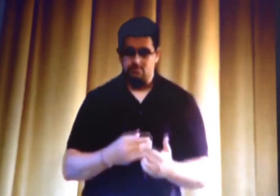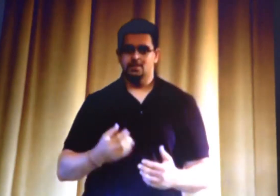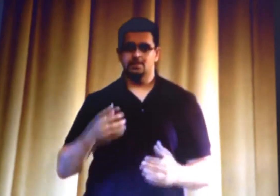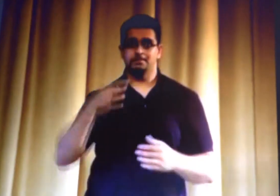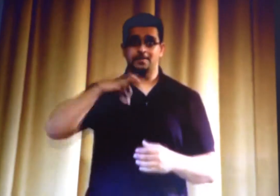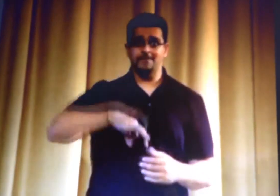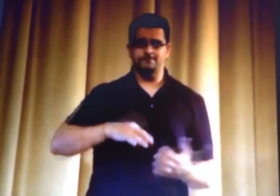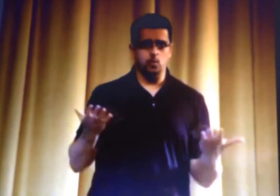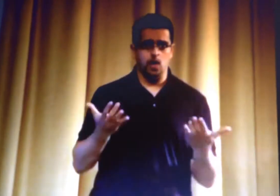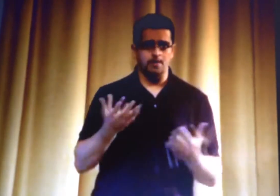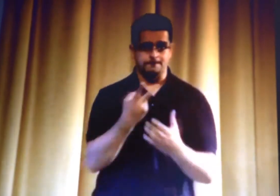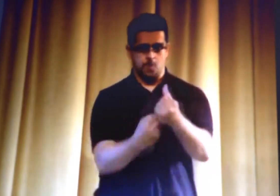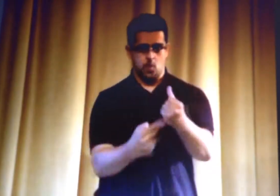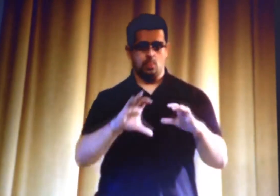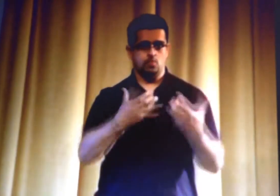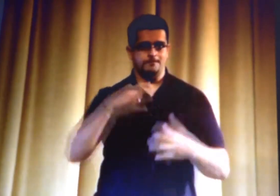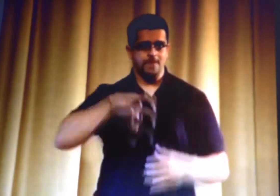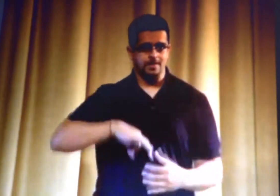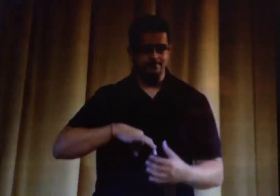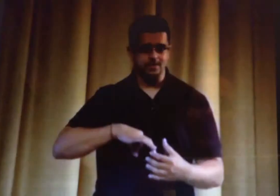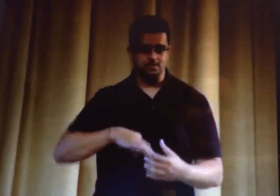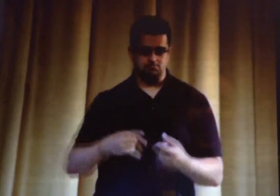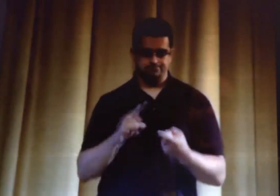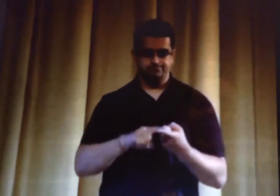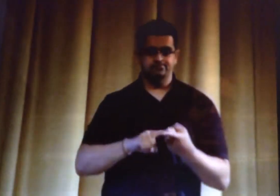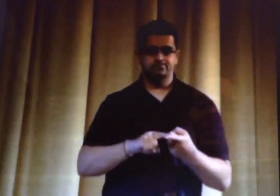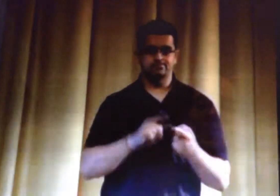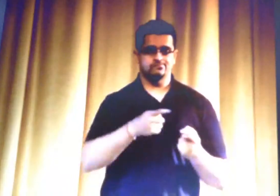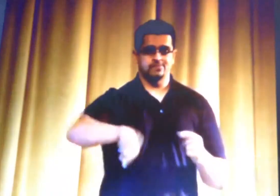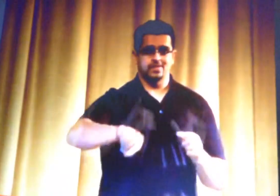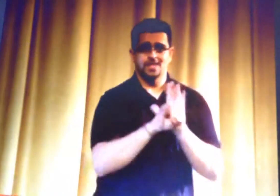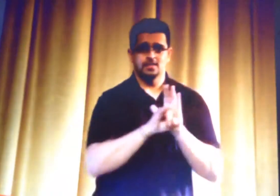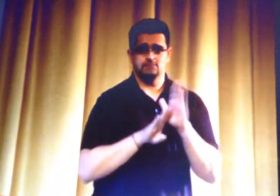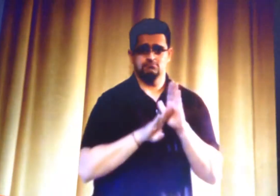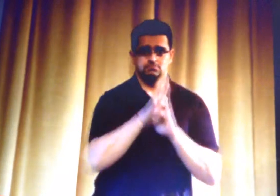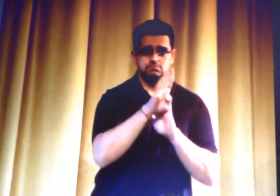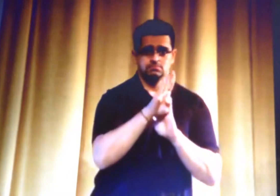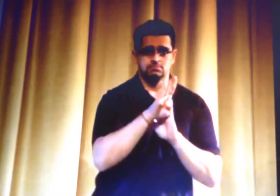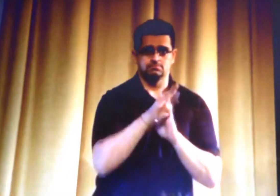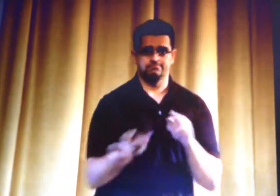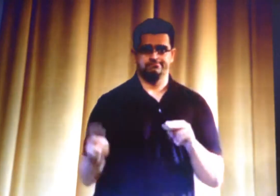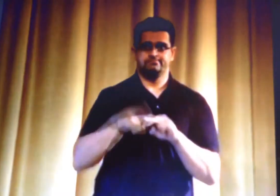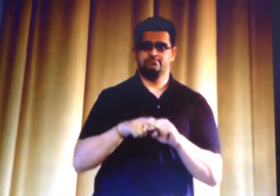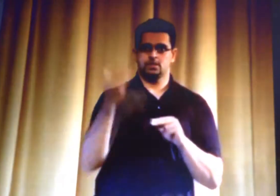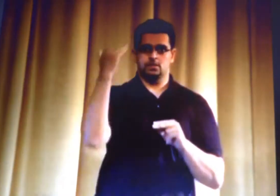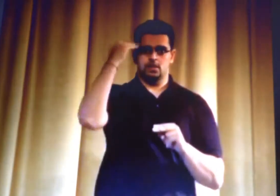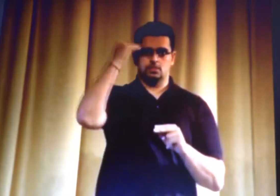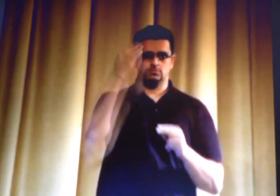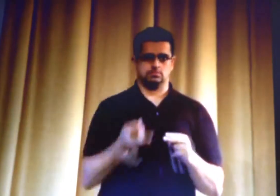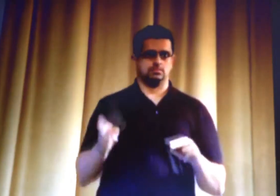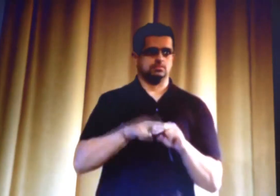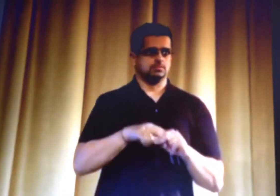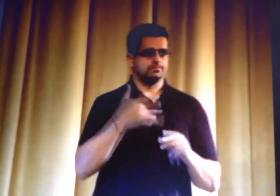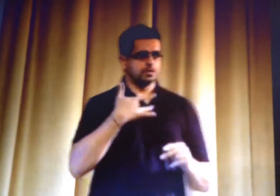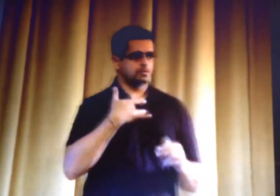to help them. And not only would they benefit, but also the Americans would benefit. Everyone would grow from it.